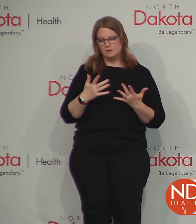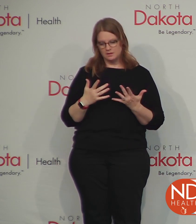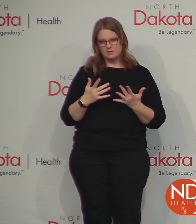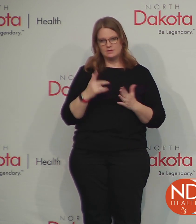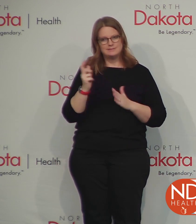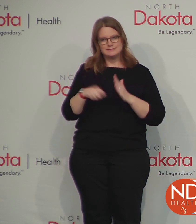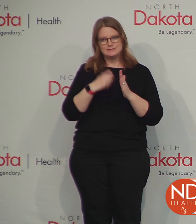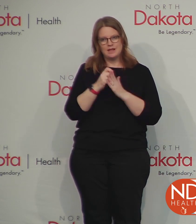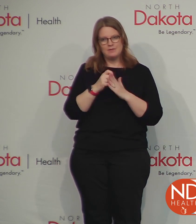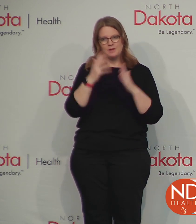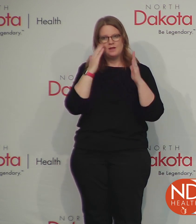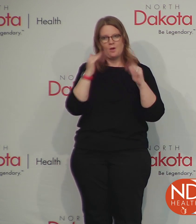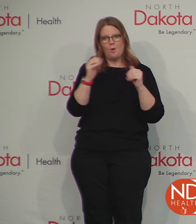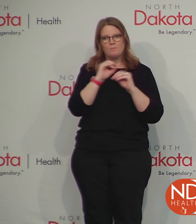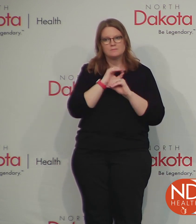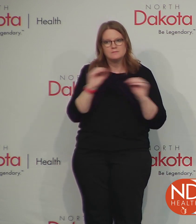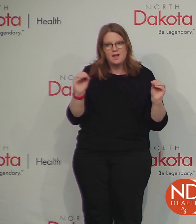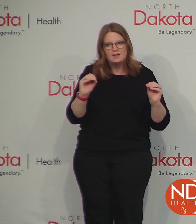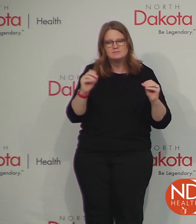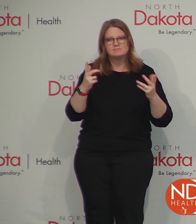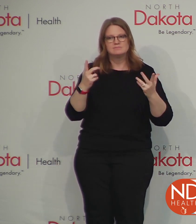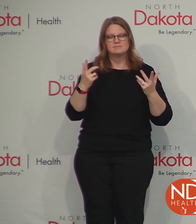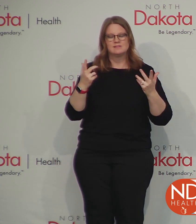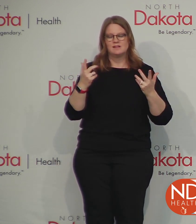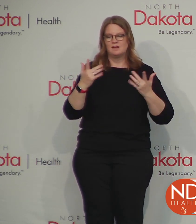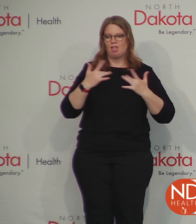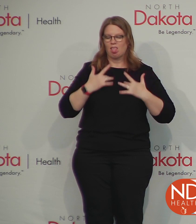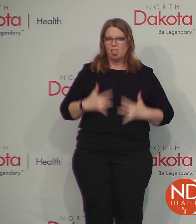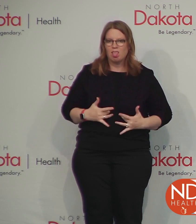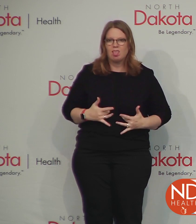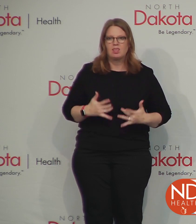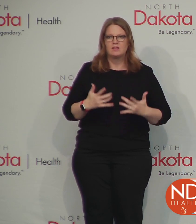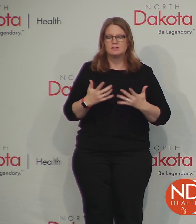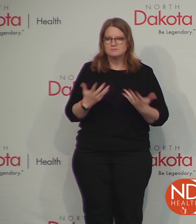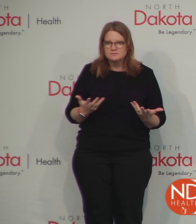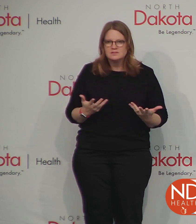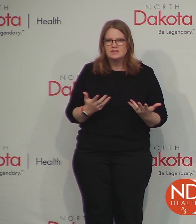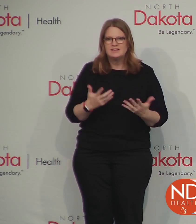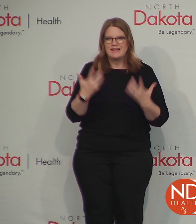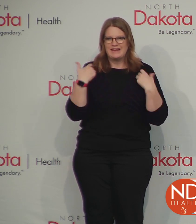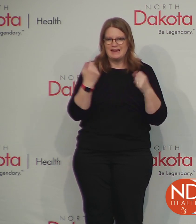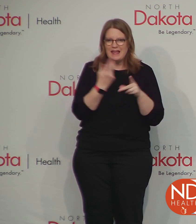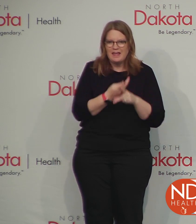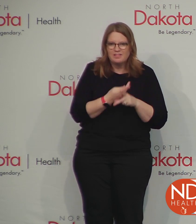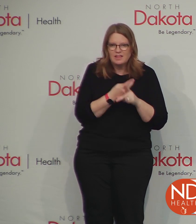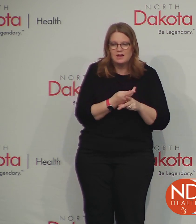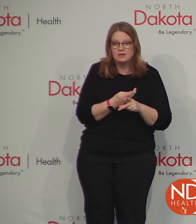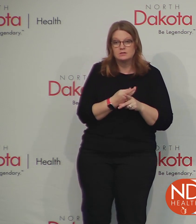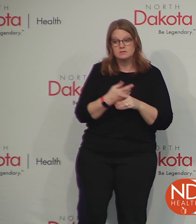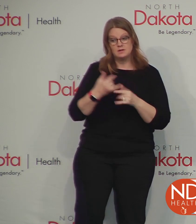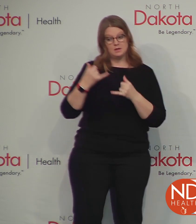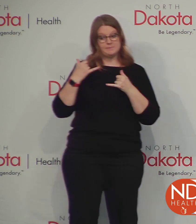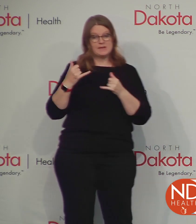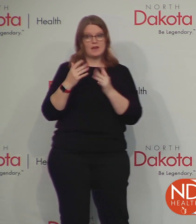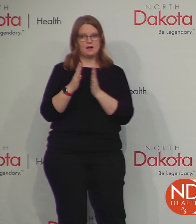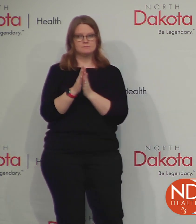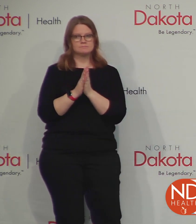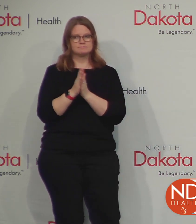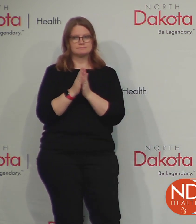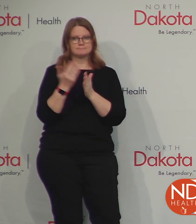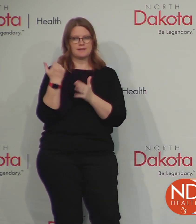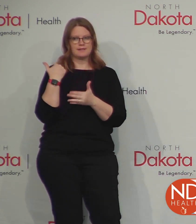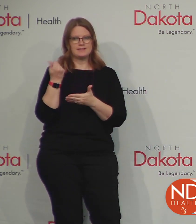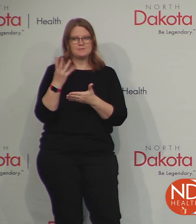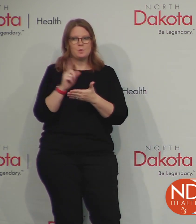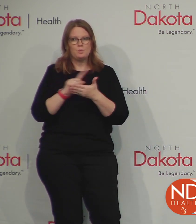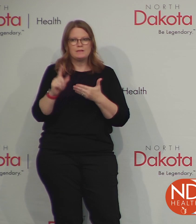hopeless time for many of my friends in the healthcare field. I've seen renewed energy and excitement in them over the last couple of